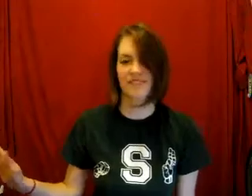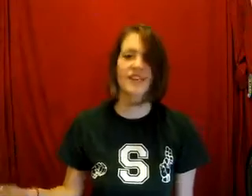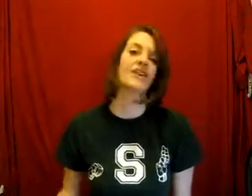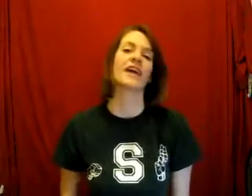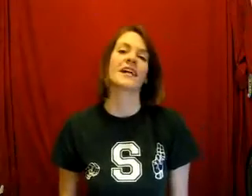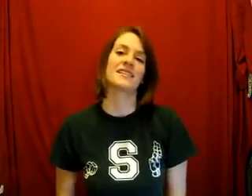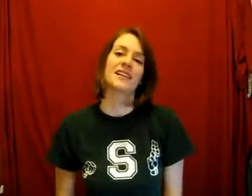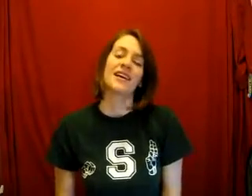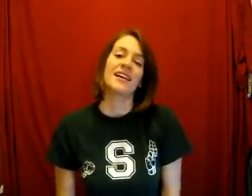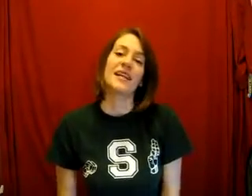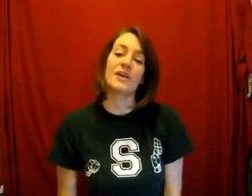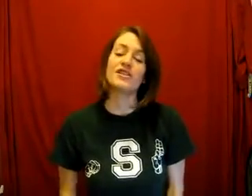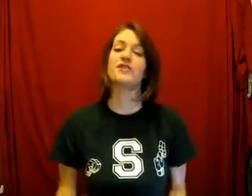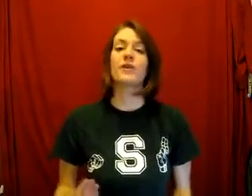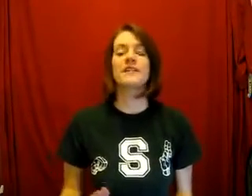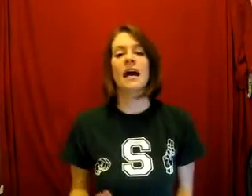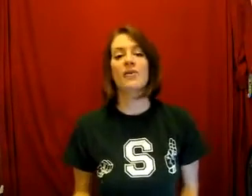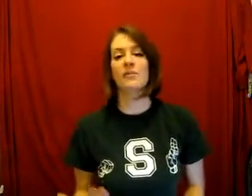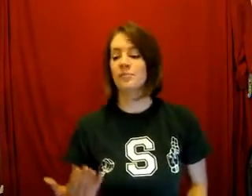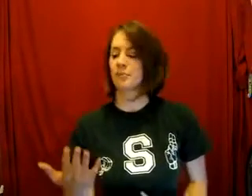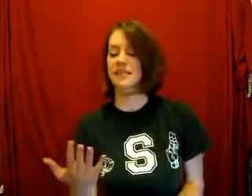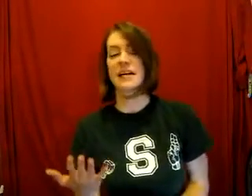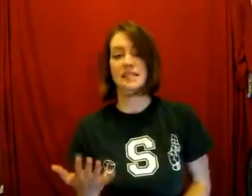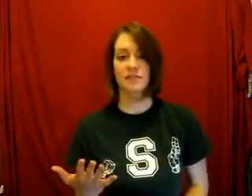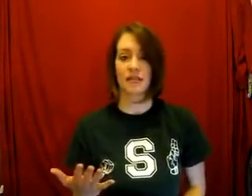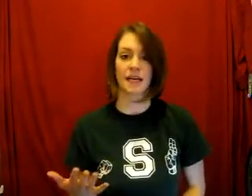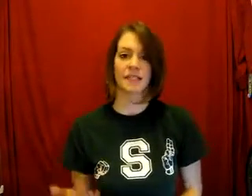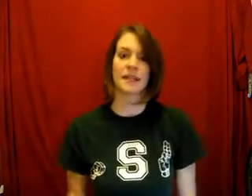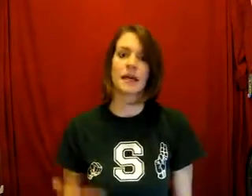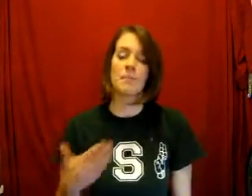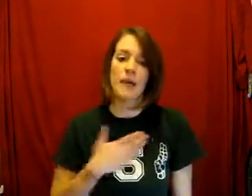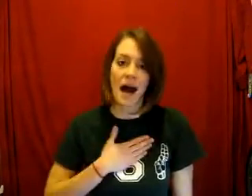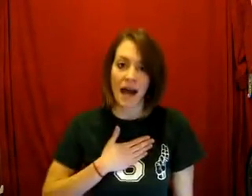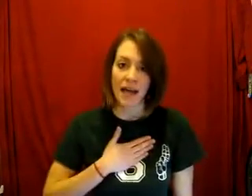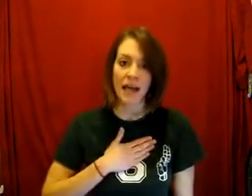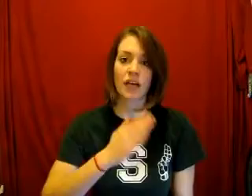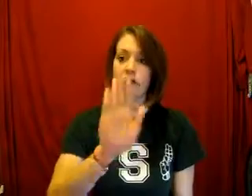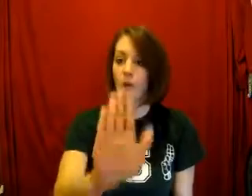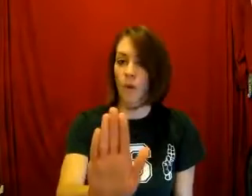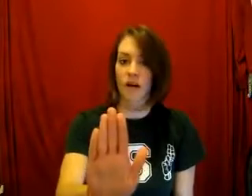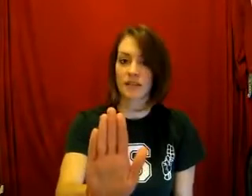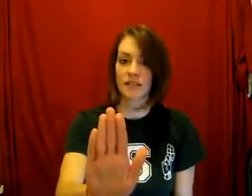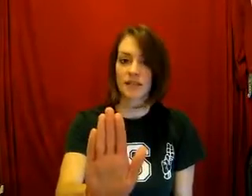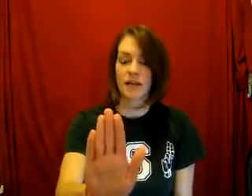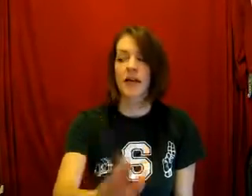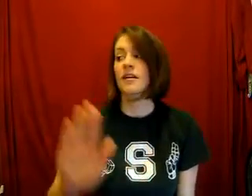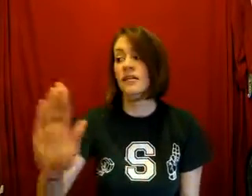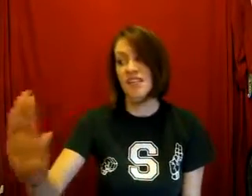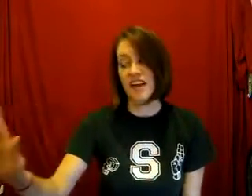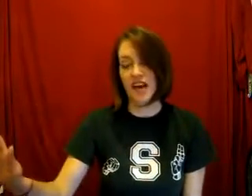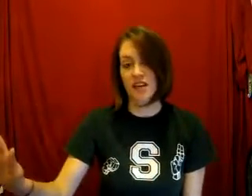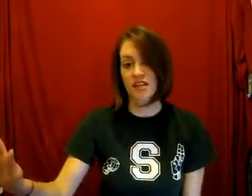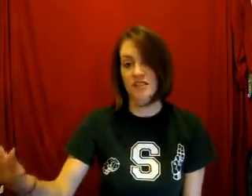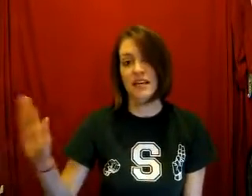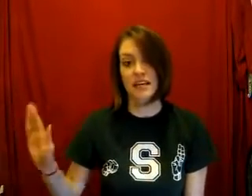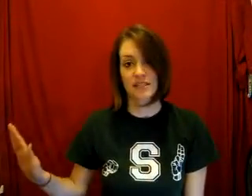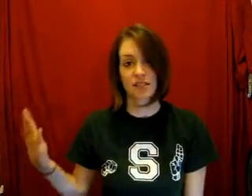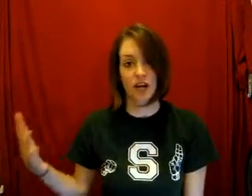Great. Now did you notice how the possessive signs, like my and yours, theirs, and his and